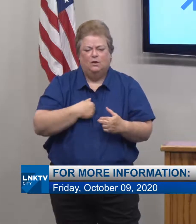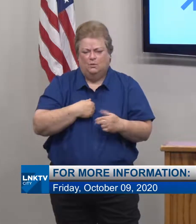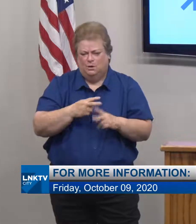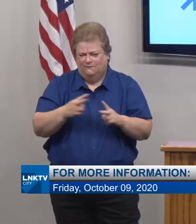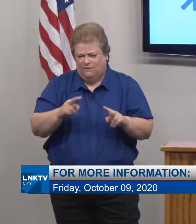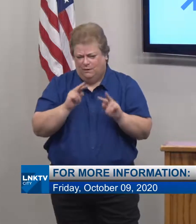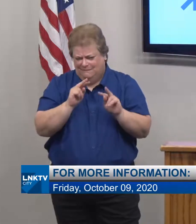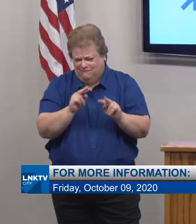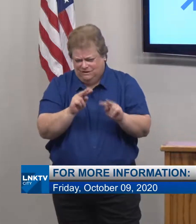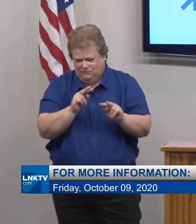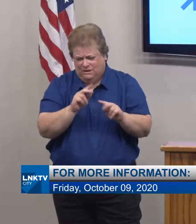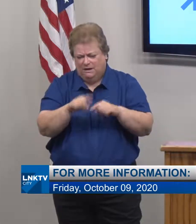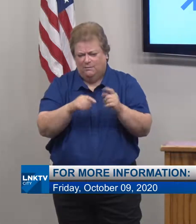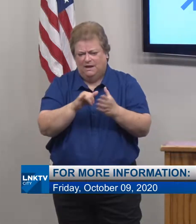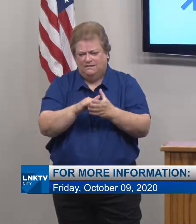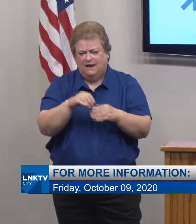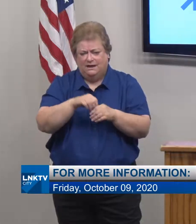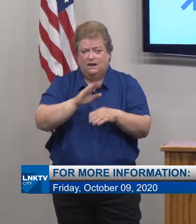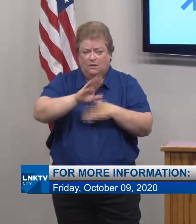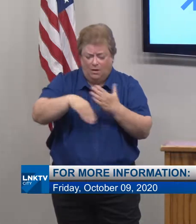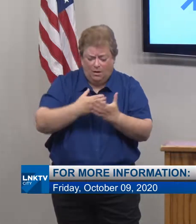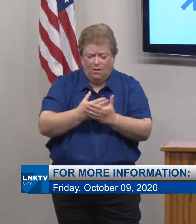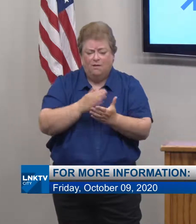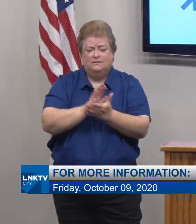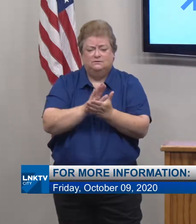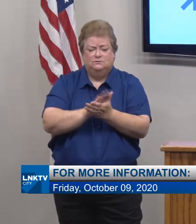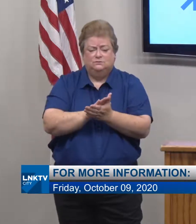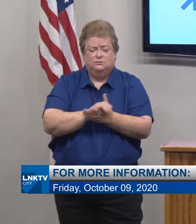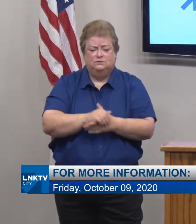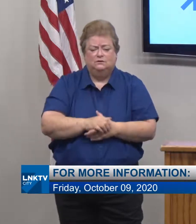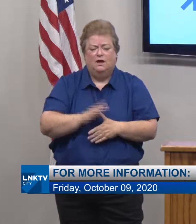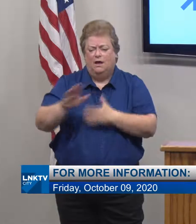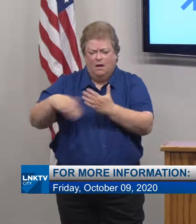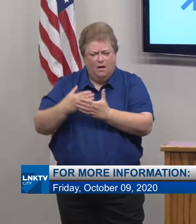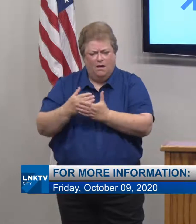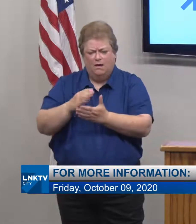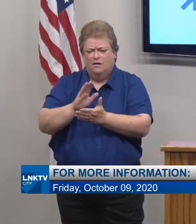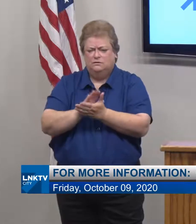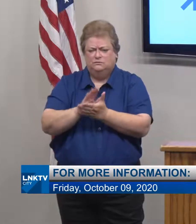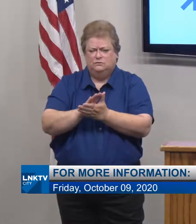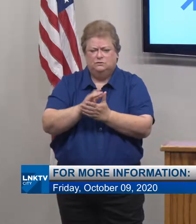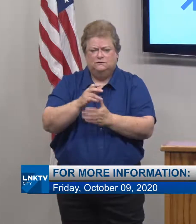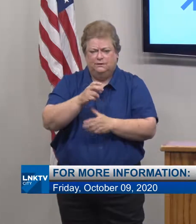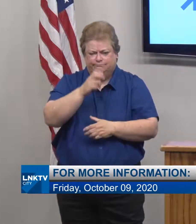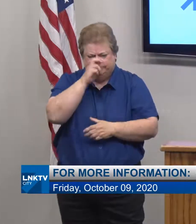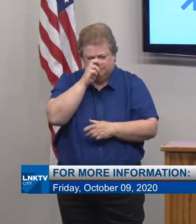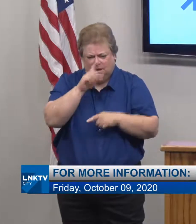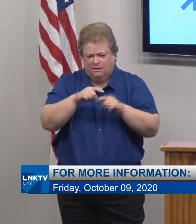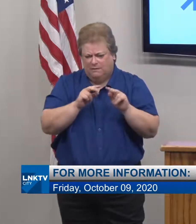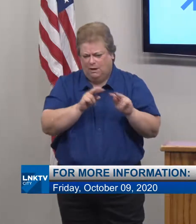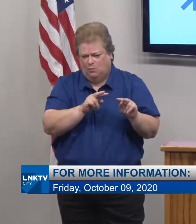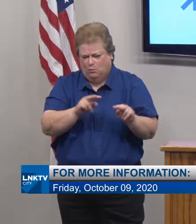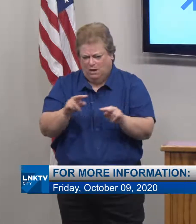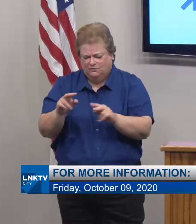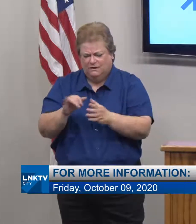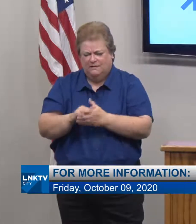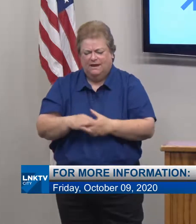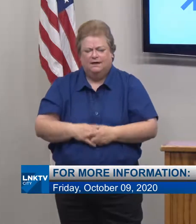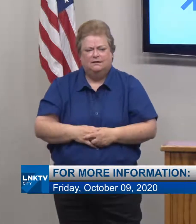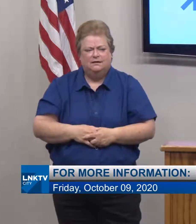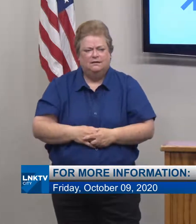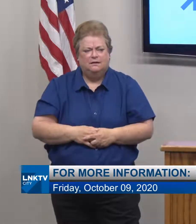that, and all of our schools are vigilant about monitoring that. But I think one of the important things for us to remember in